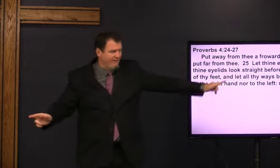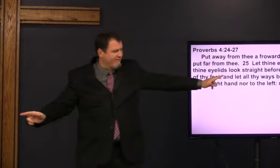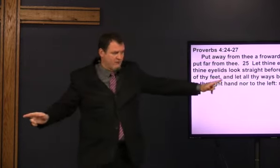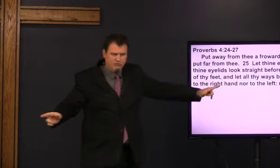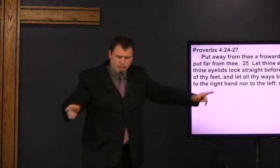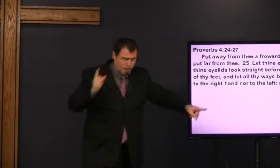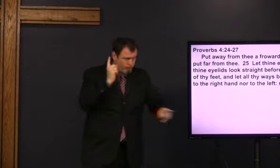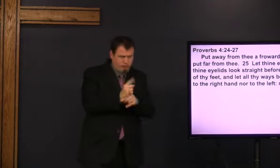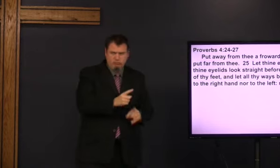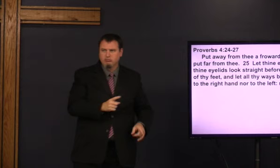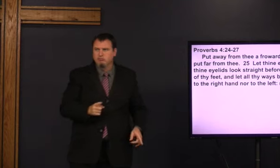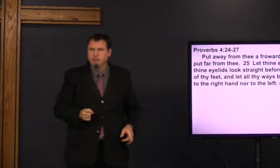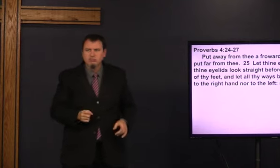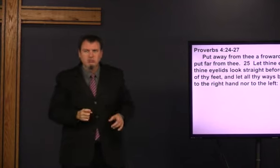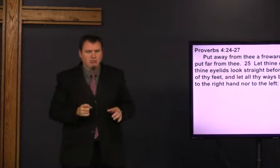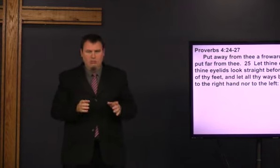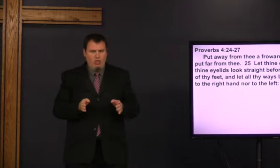The right, not to the left. Right.